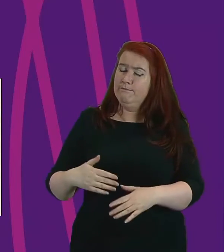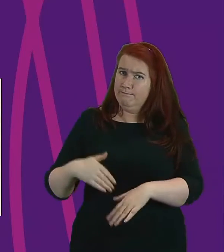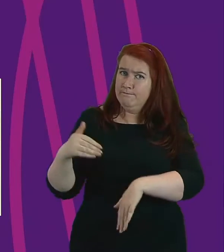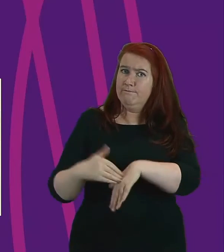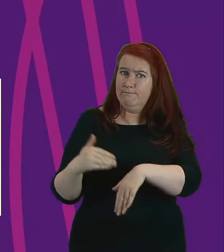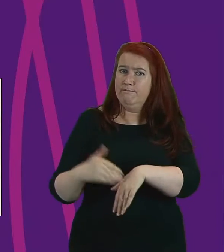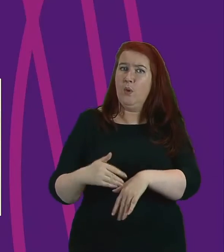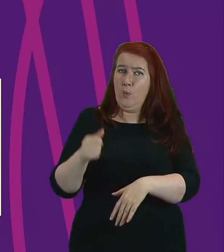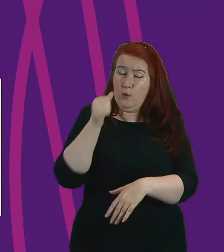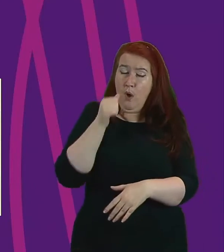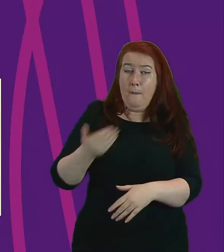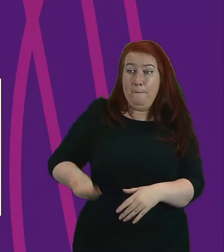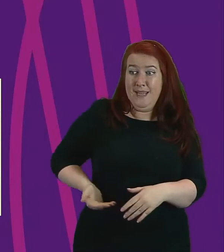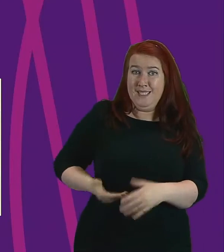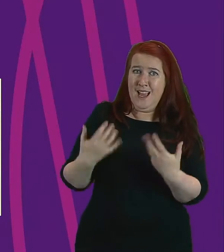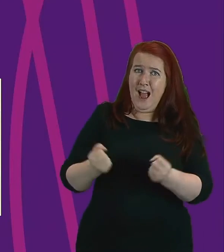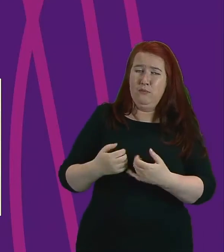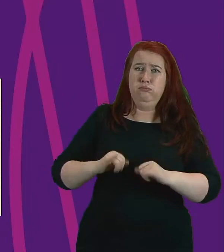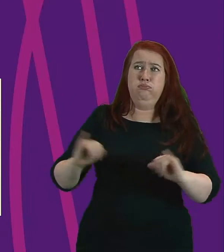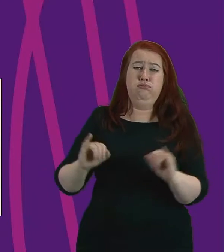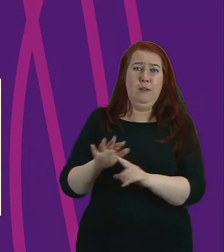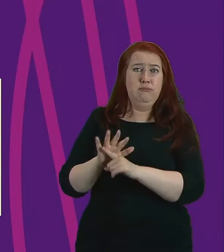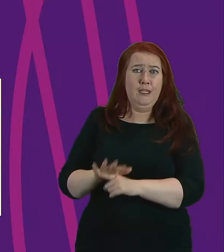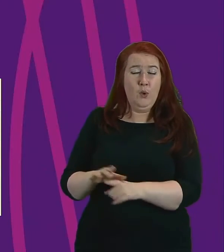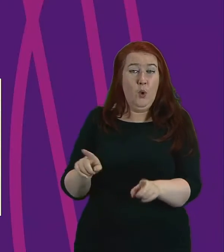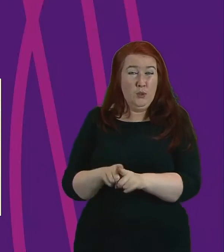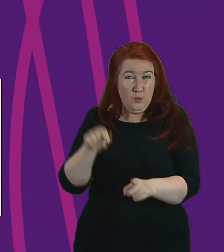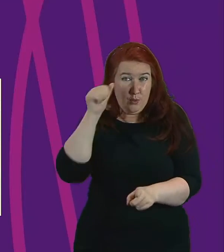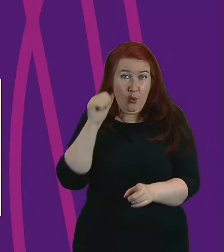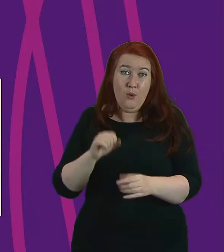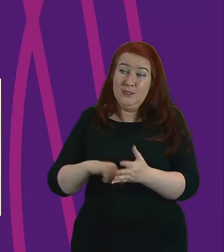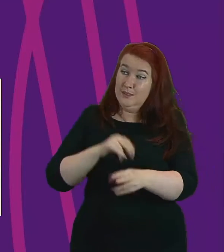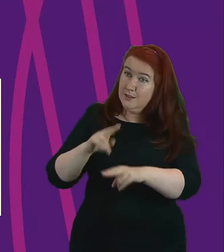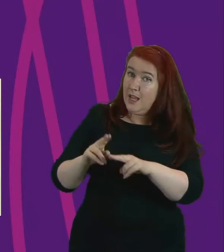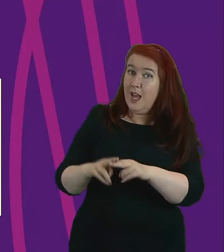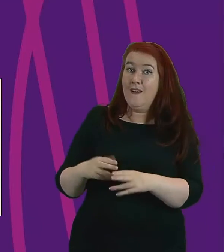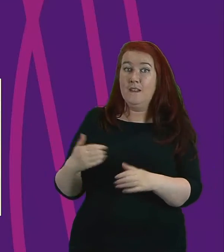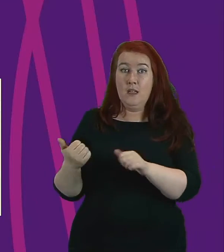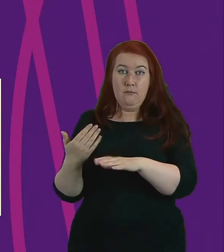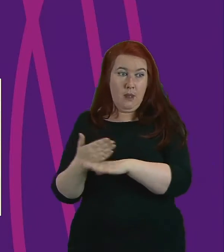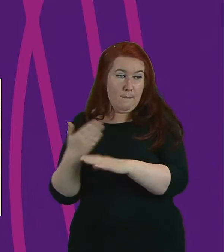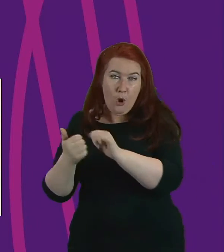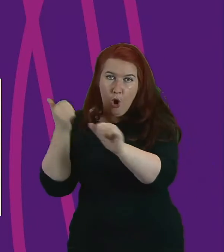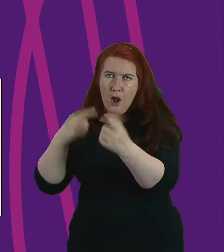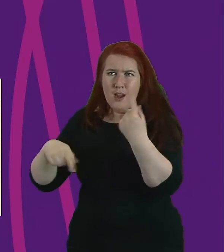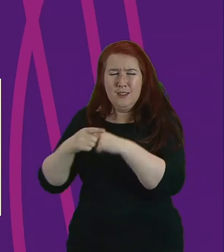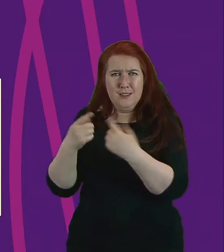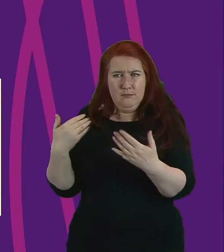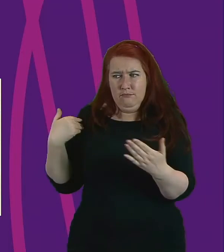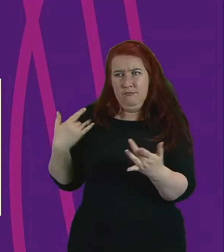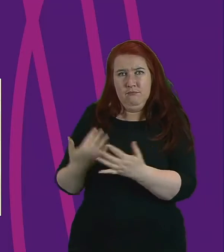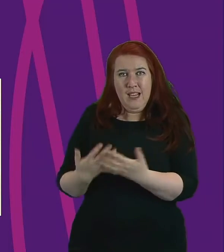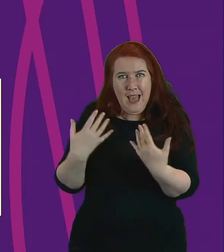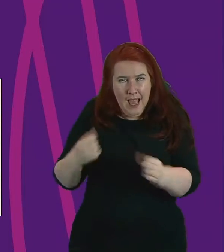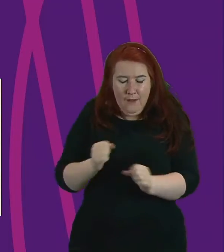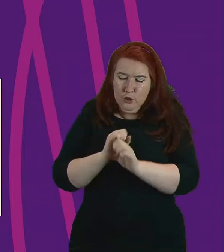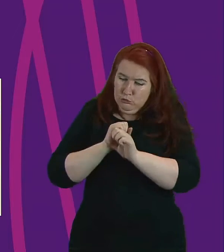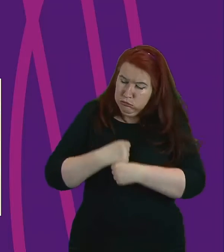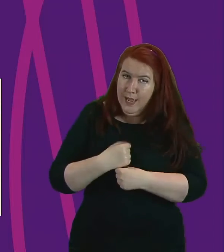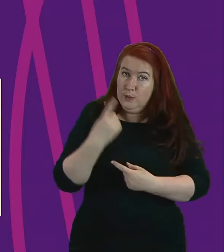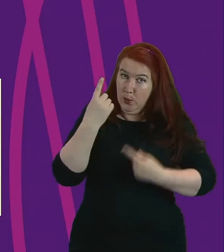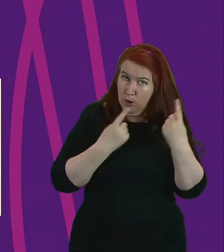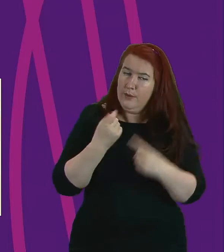on businesses, and we know the stress and the worry facing workers and employers over the last few weeks. Those worries